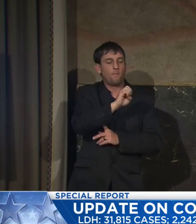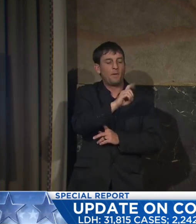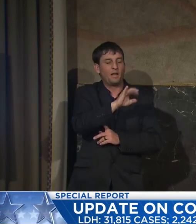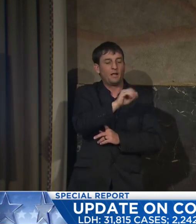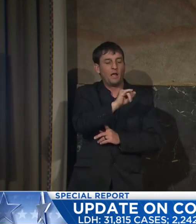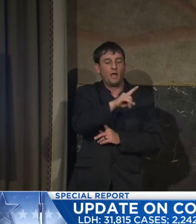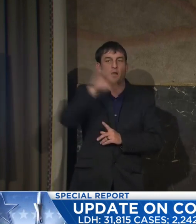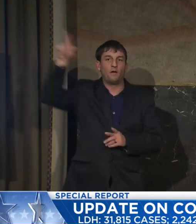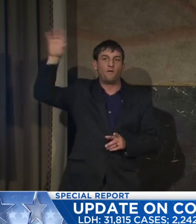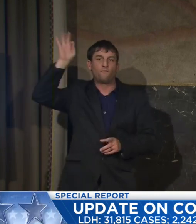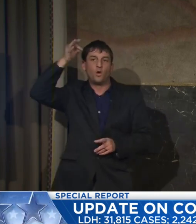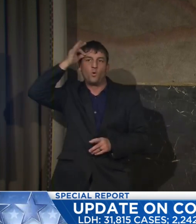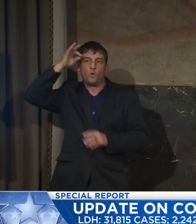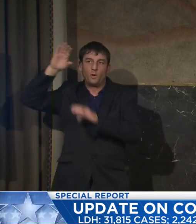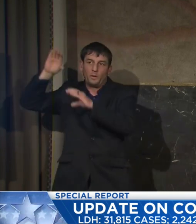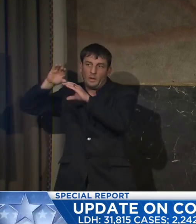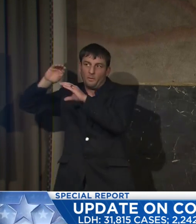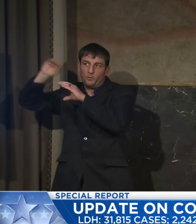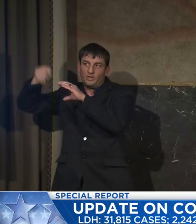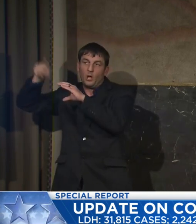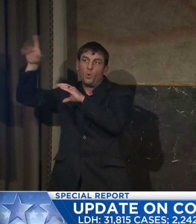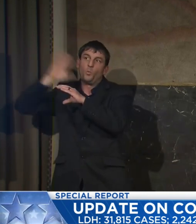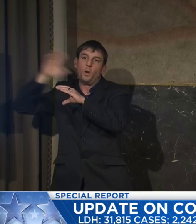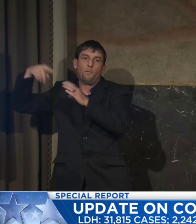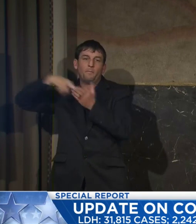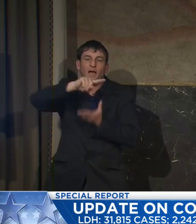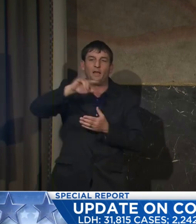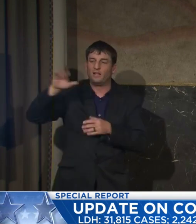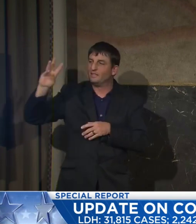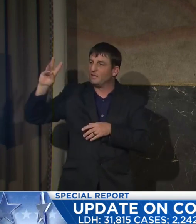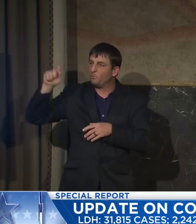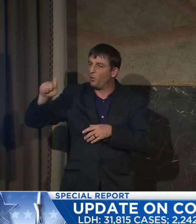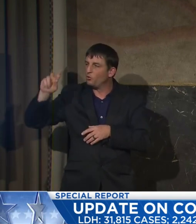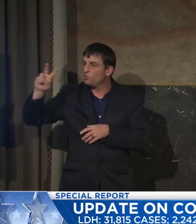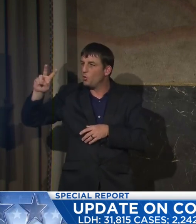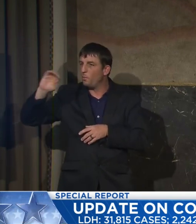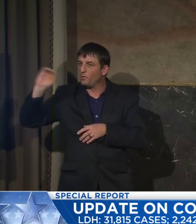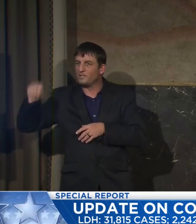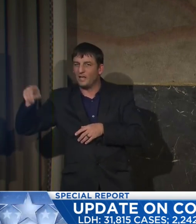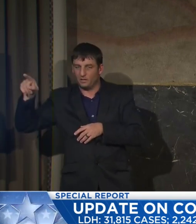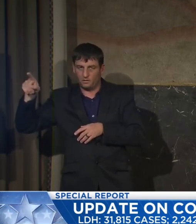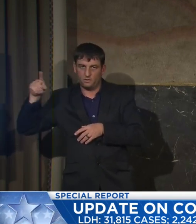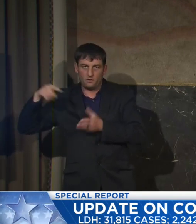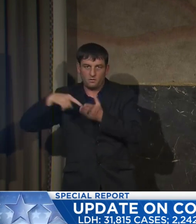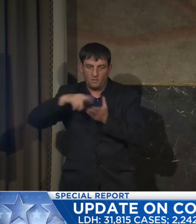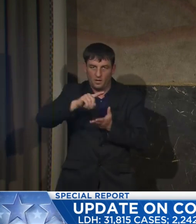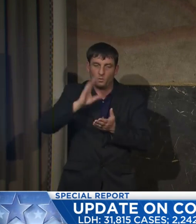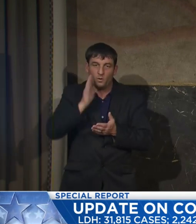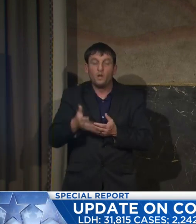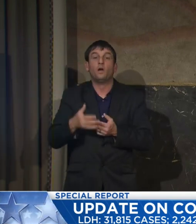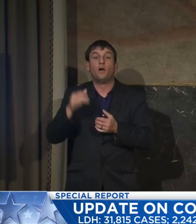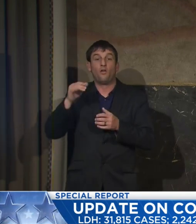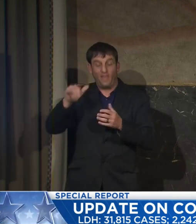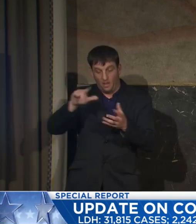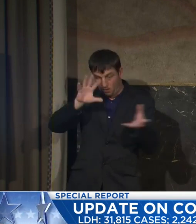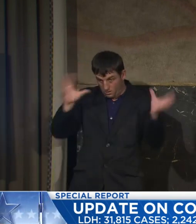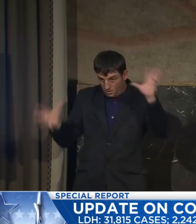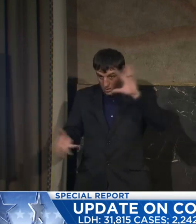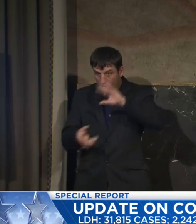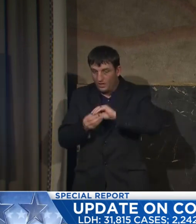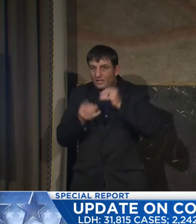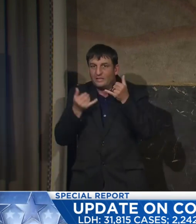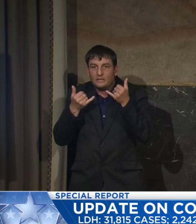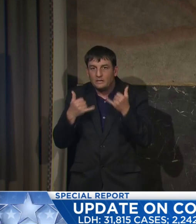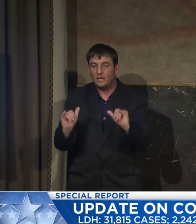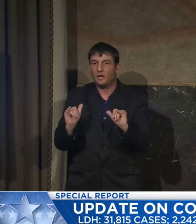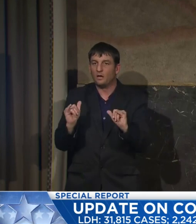will pay. So there's a 6.2% kicker there. So even with all of those things, it becomes a very